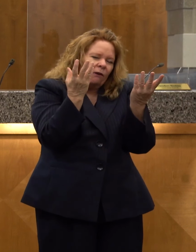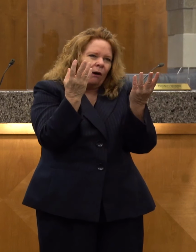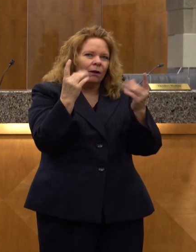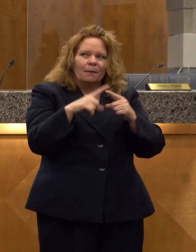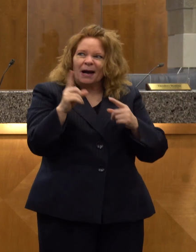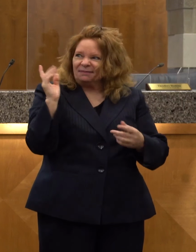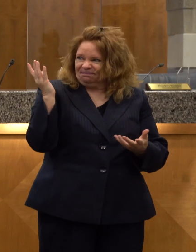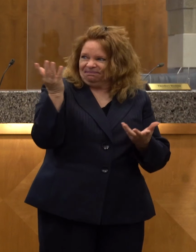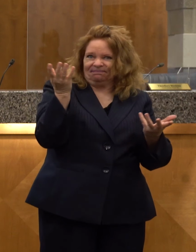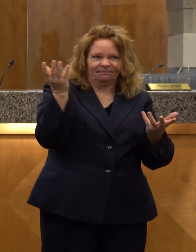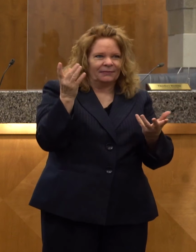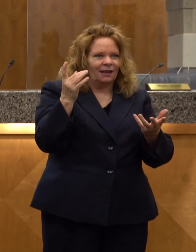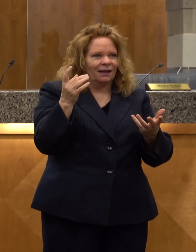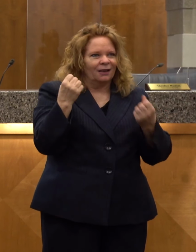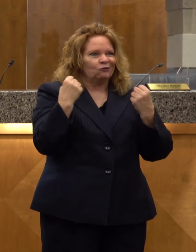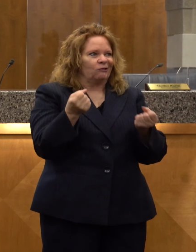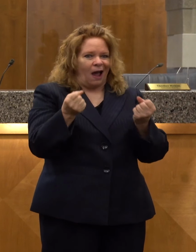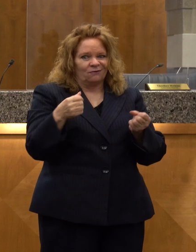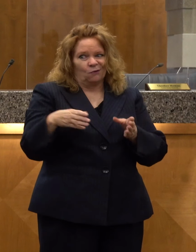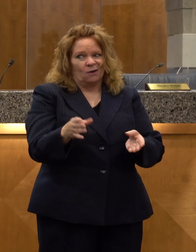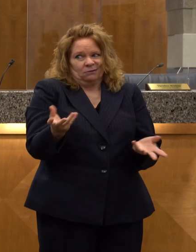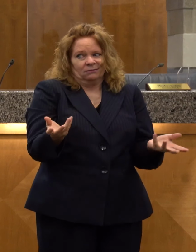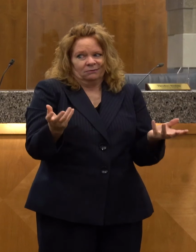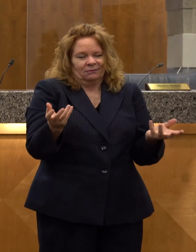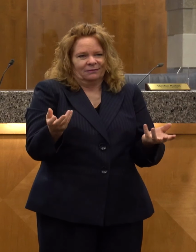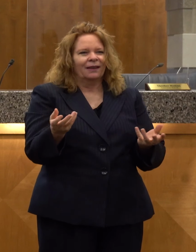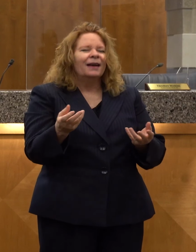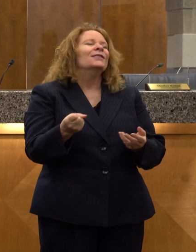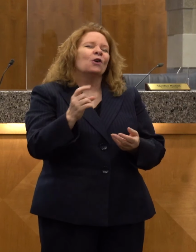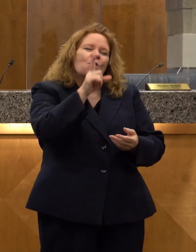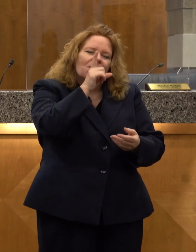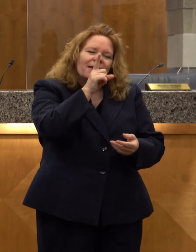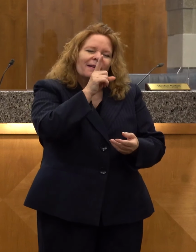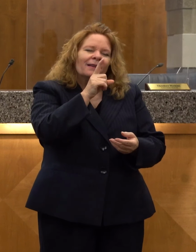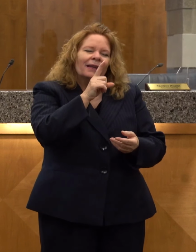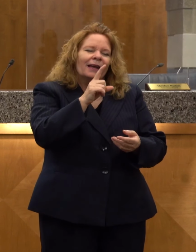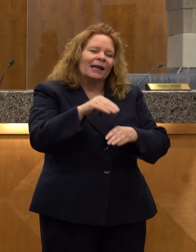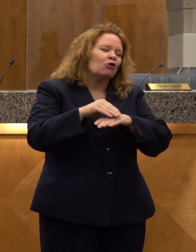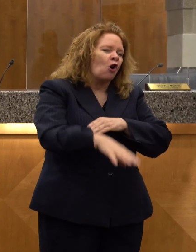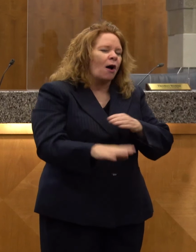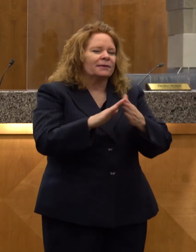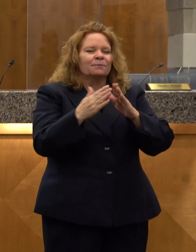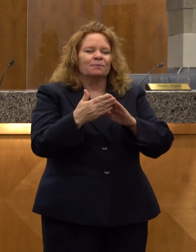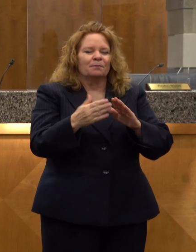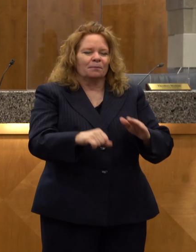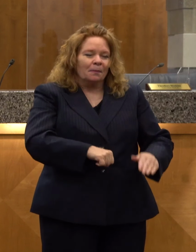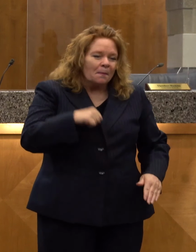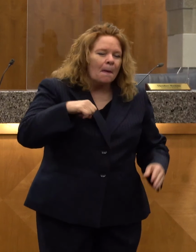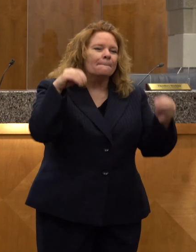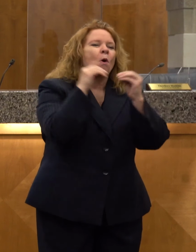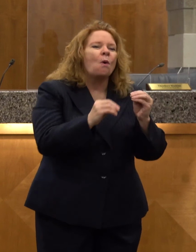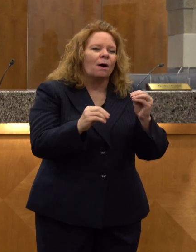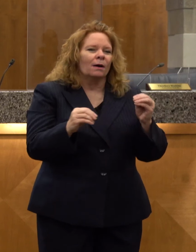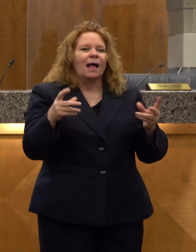but we have to operate these things under these conditions. And so it really moves that community pride forward. It makes them want to pick up